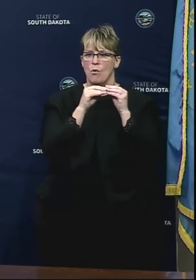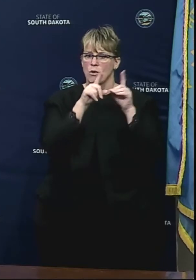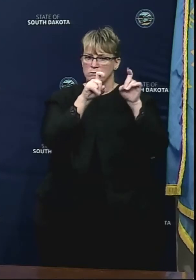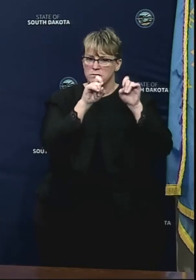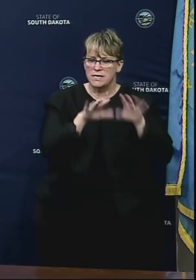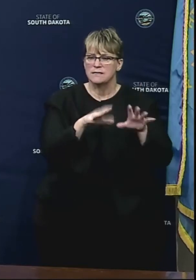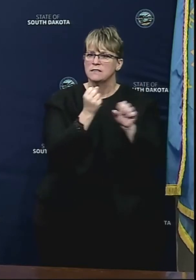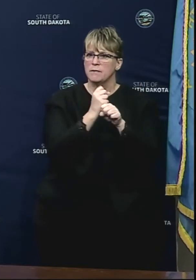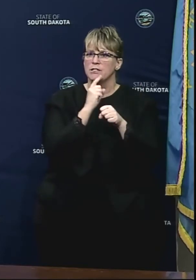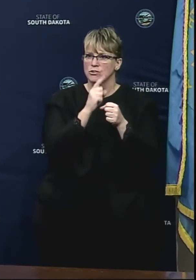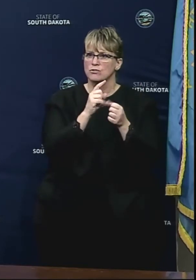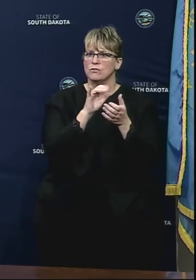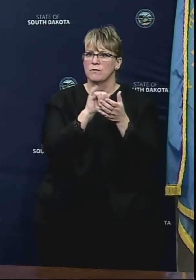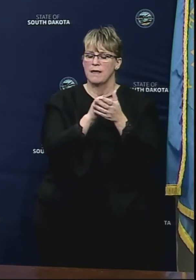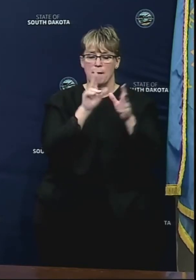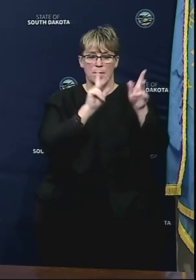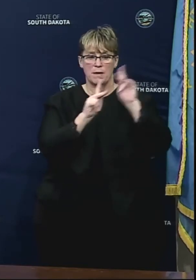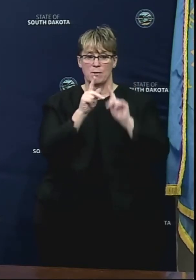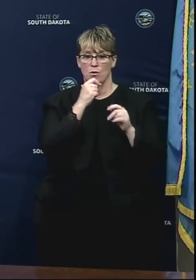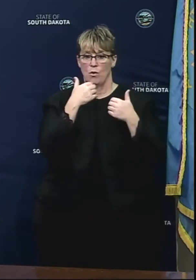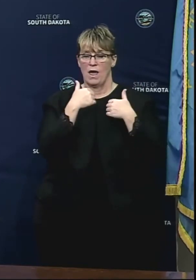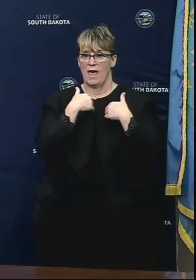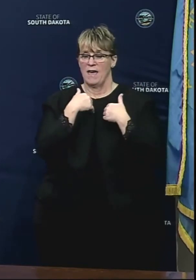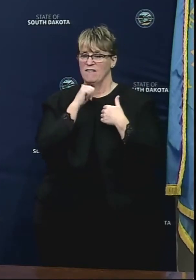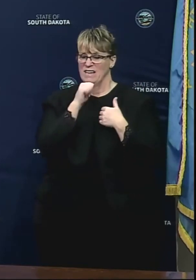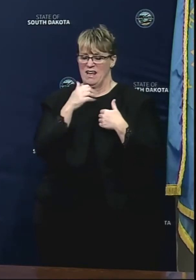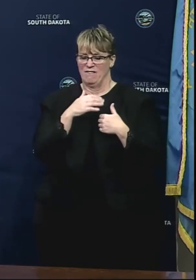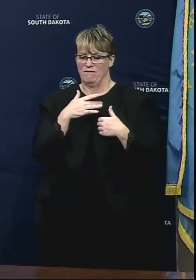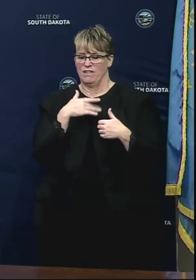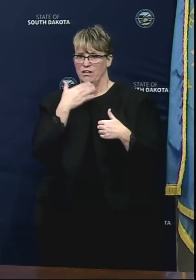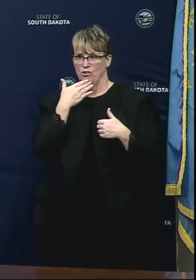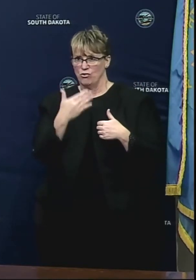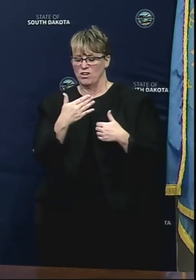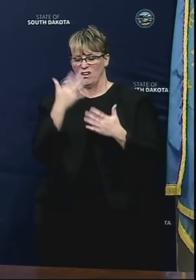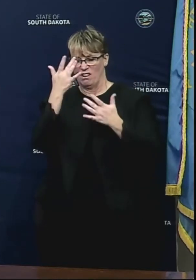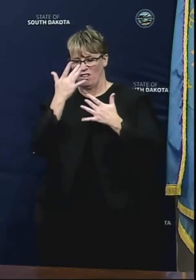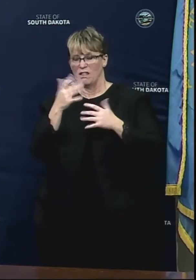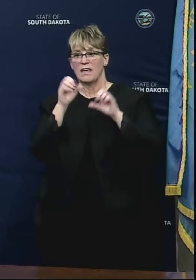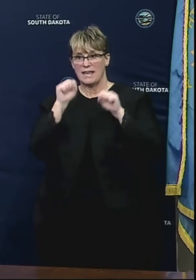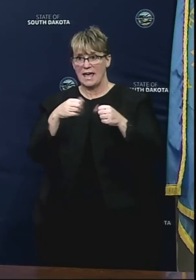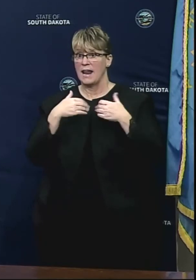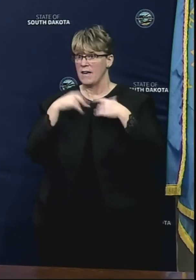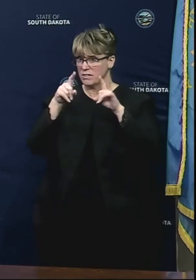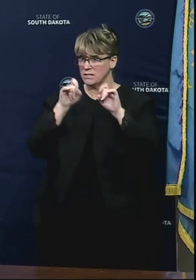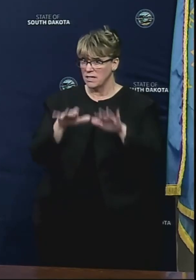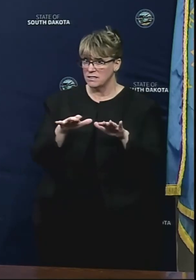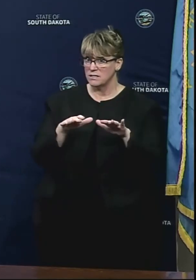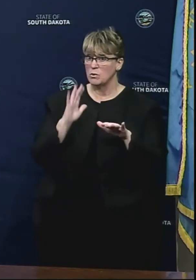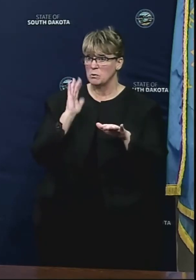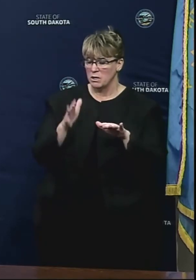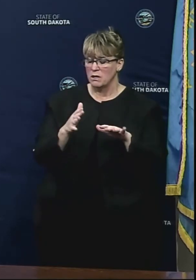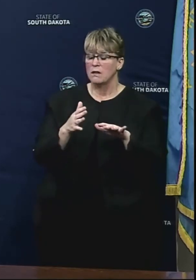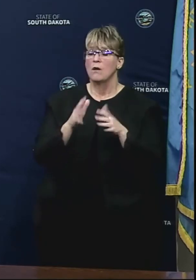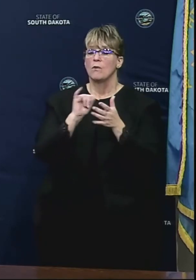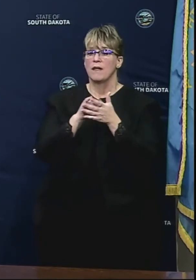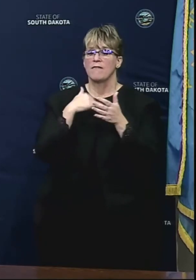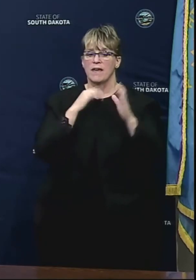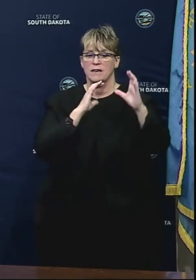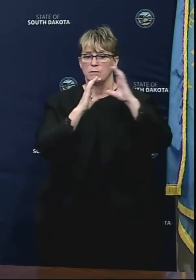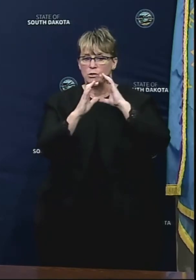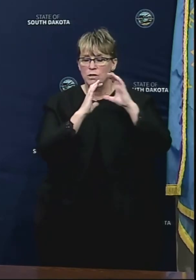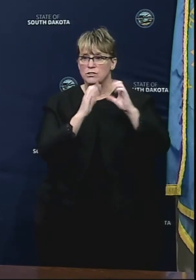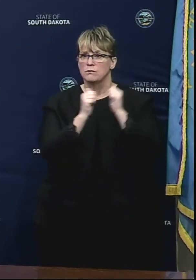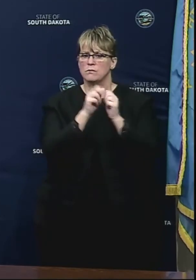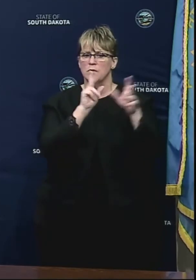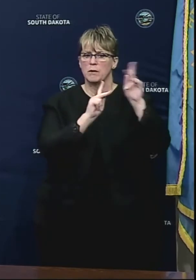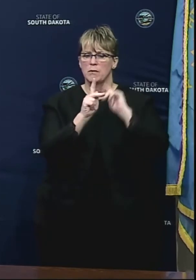capacity to ensure that folks that do have symptoms have the ability to get a test. We will be doing that communication with folks